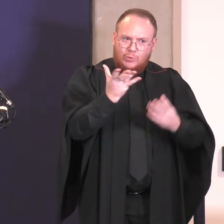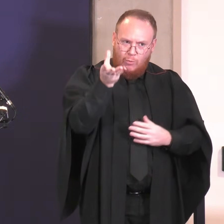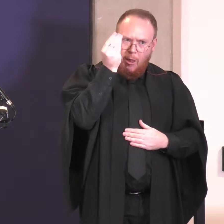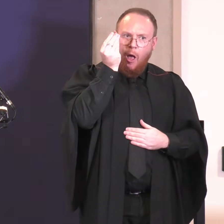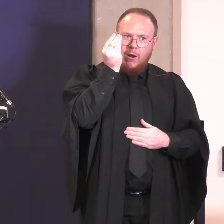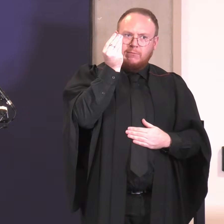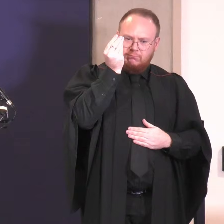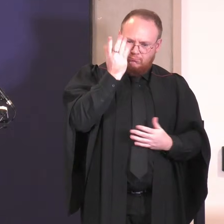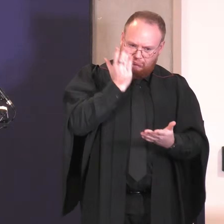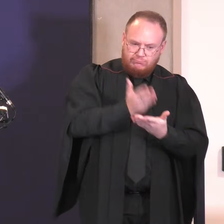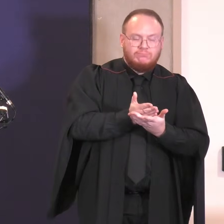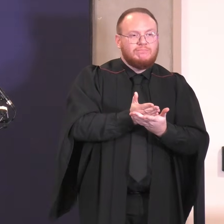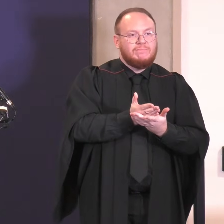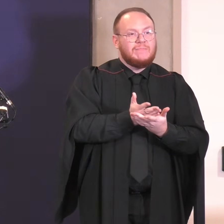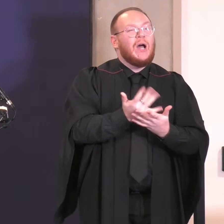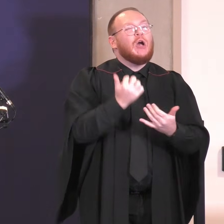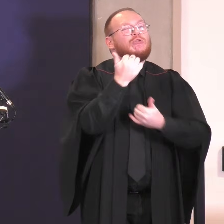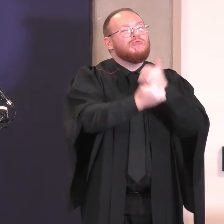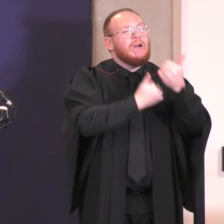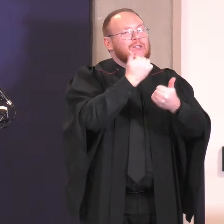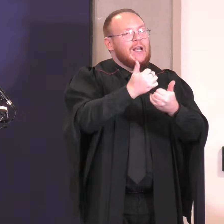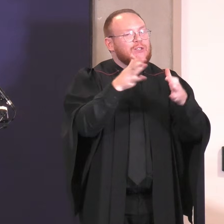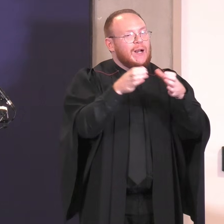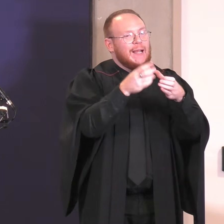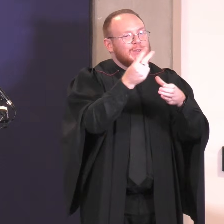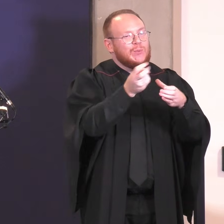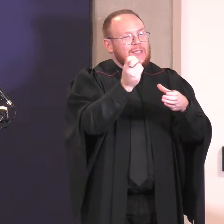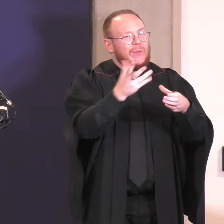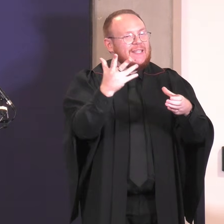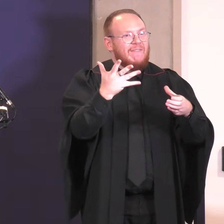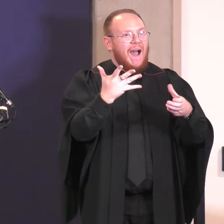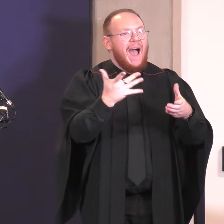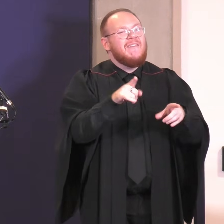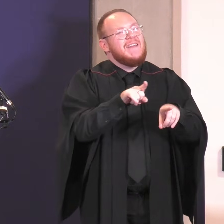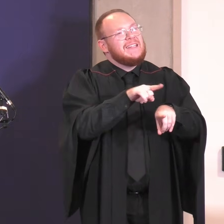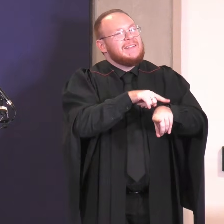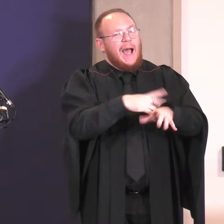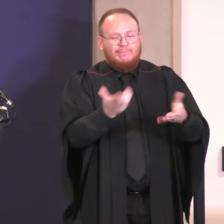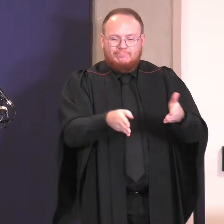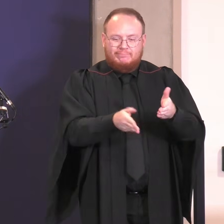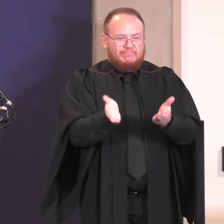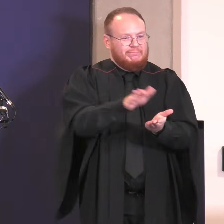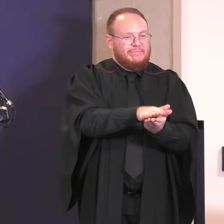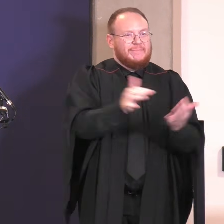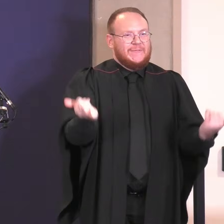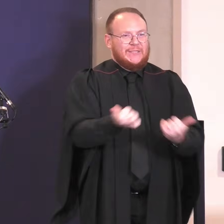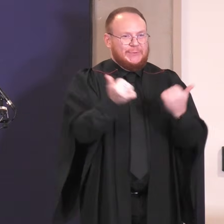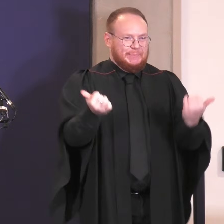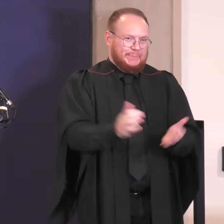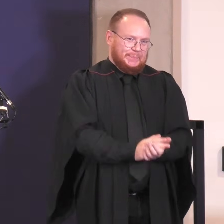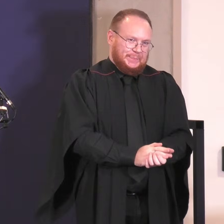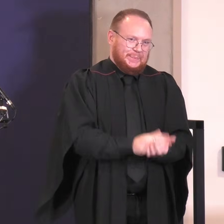did. Congratulations, class of 2025. It's time to close the book.